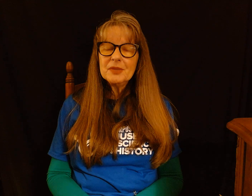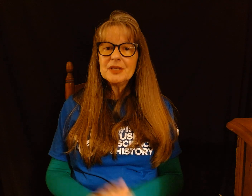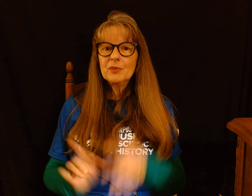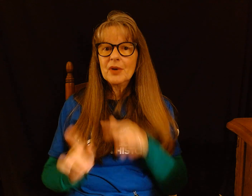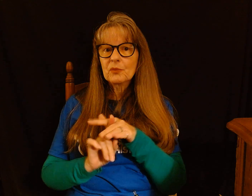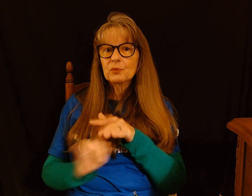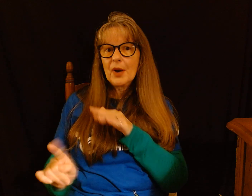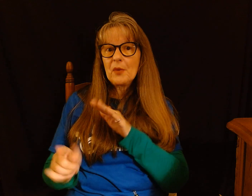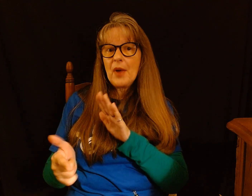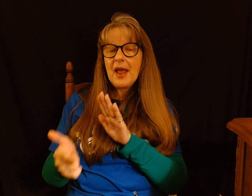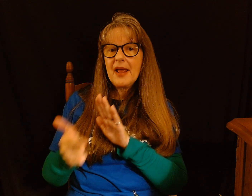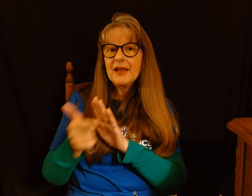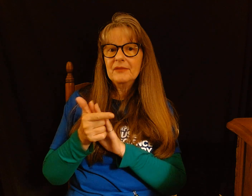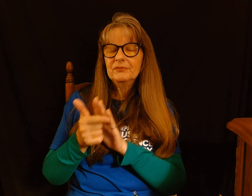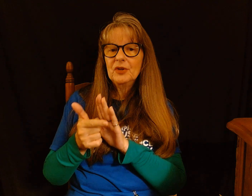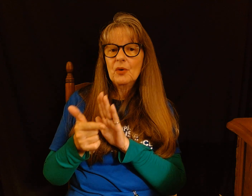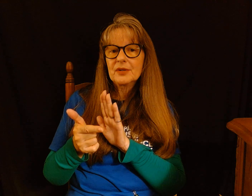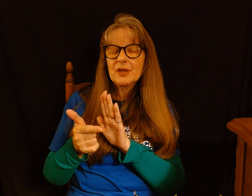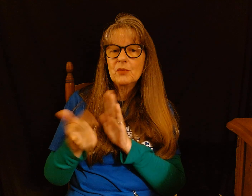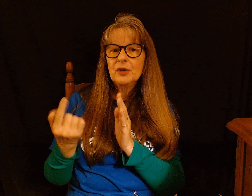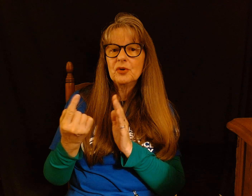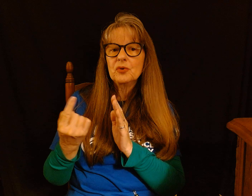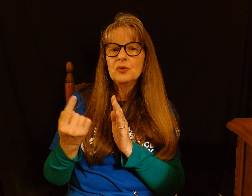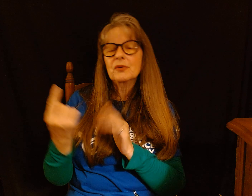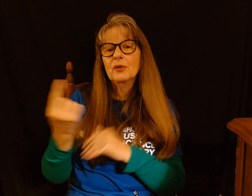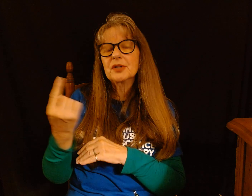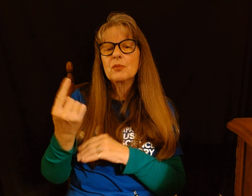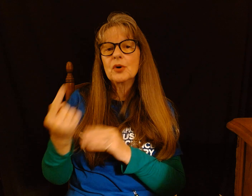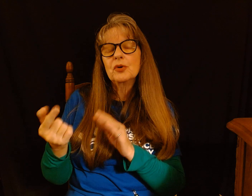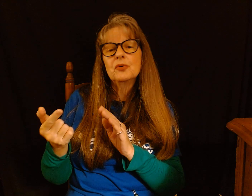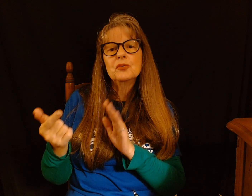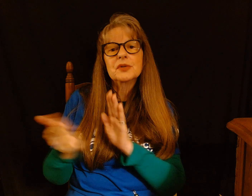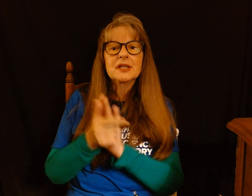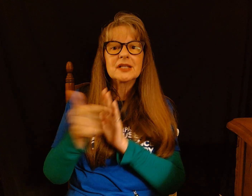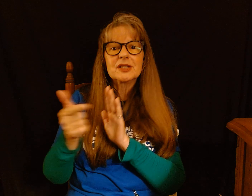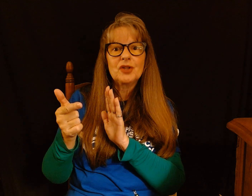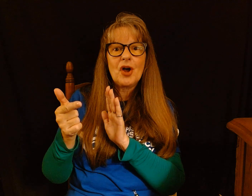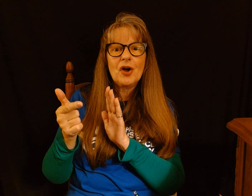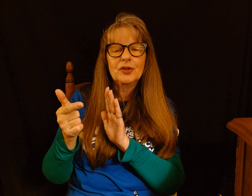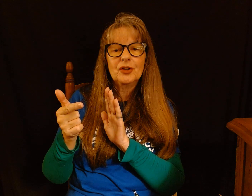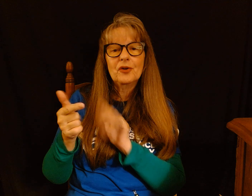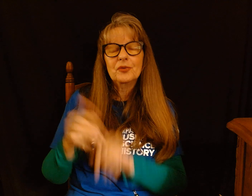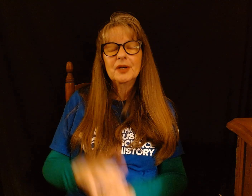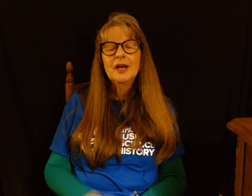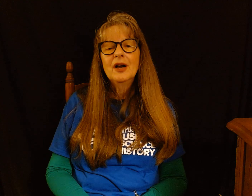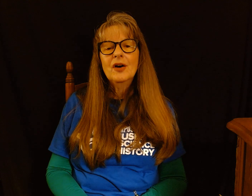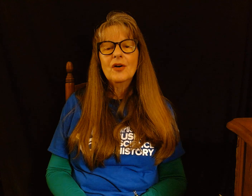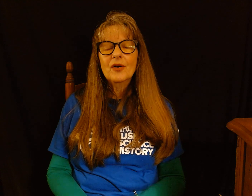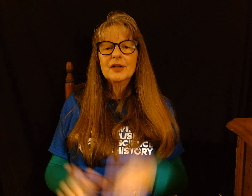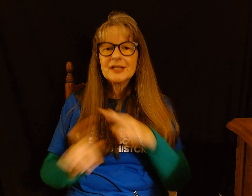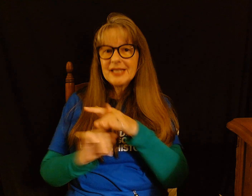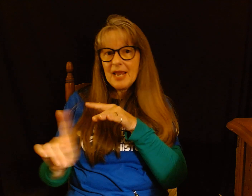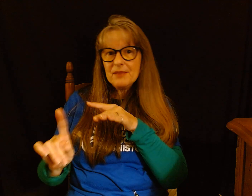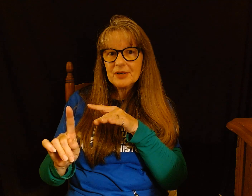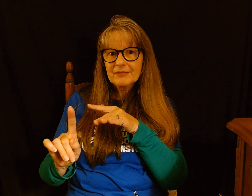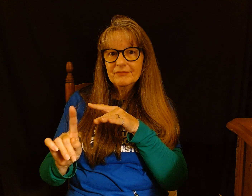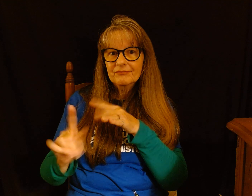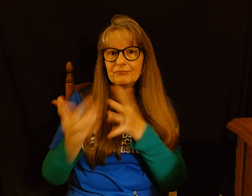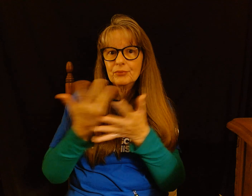a runaway, or someone who was against the law, or escaped prisoner